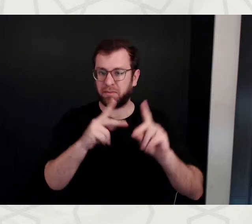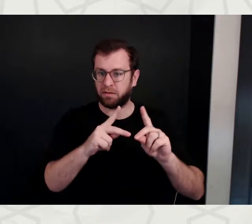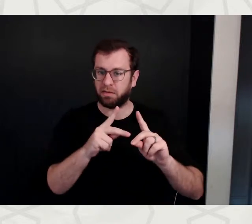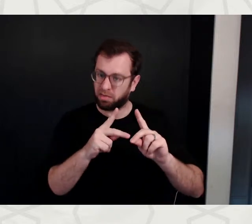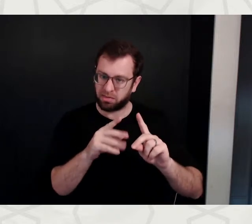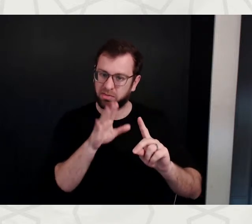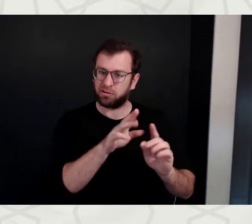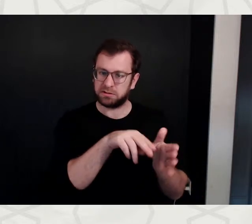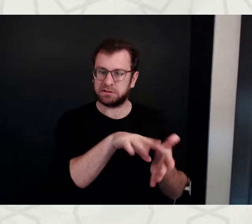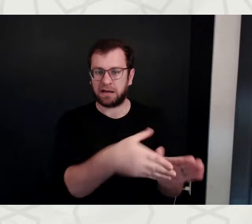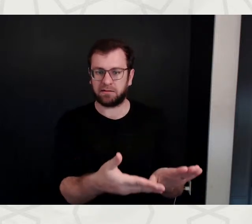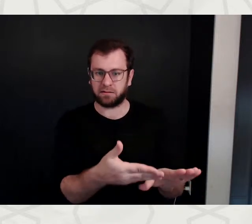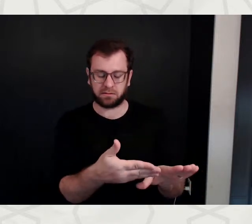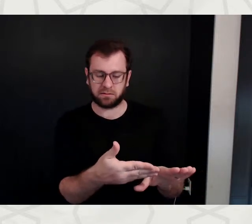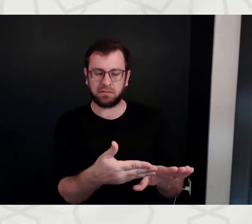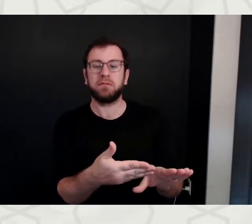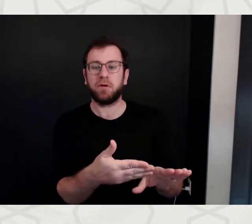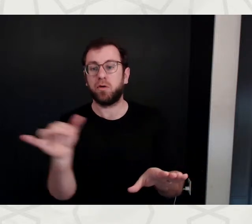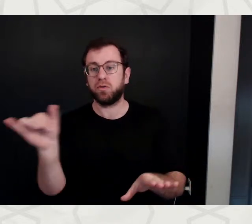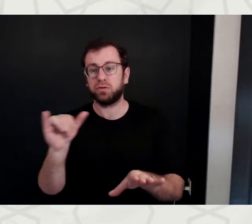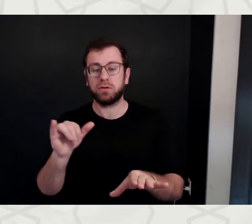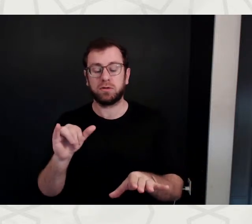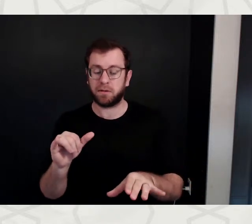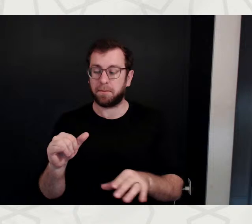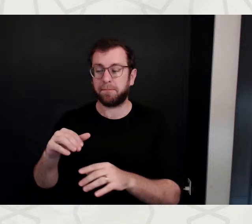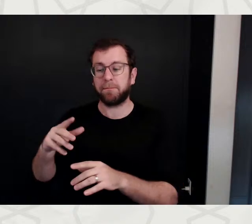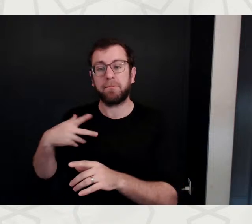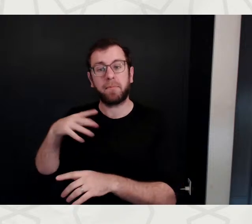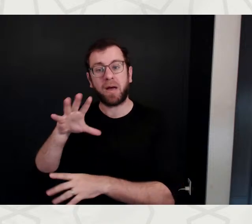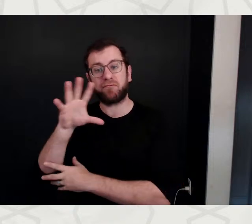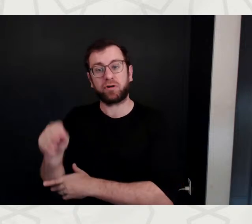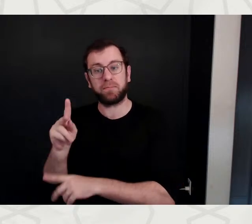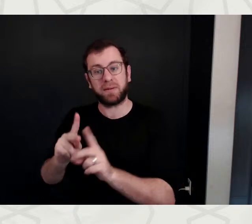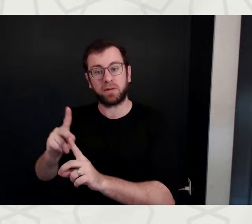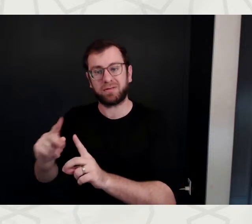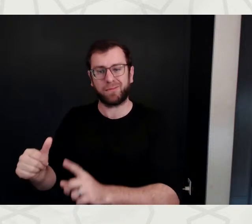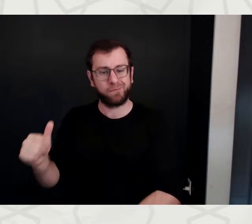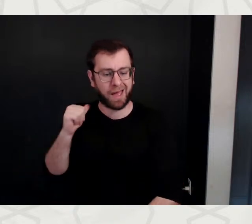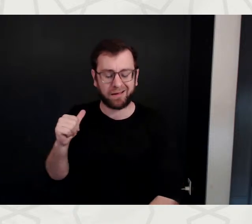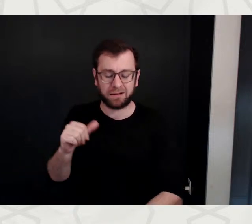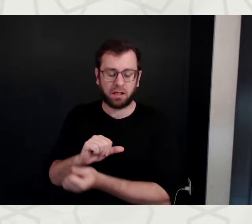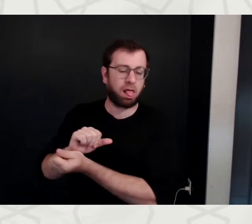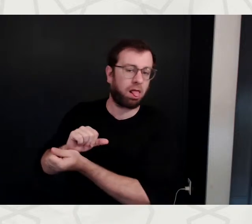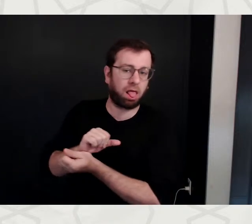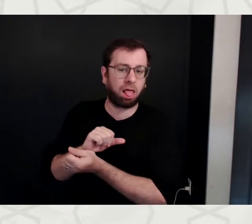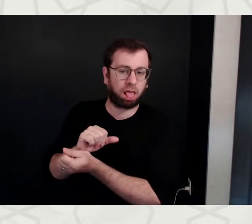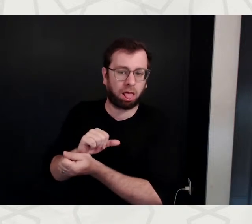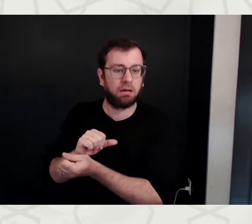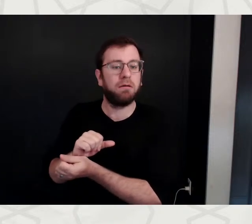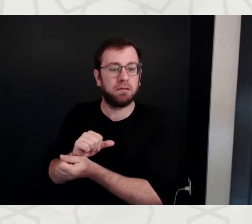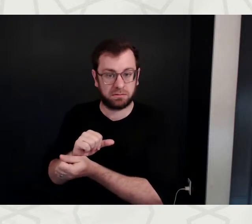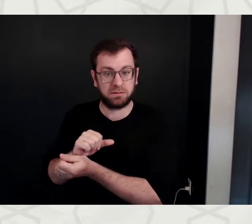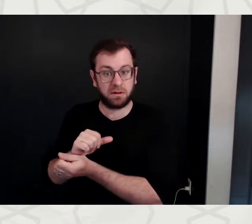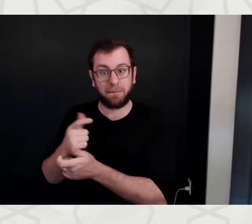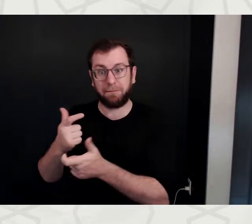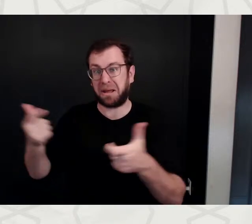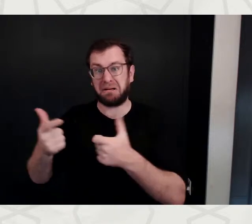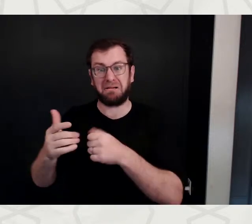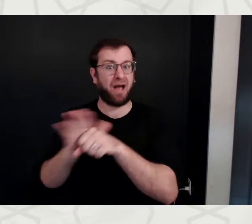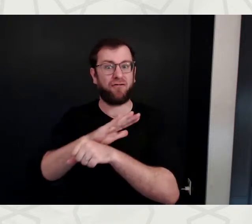of enslaved African people. And so one of the greatest cover-ups,